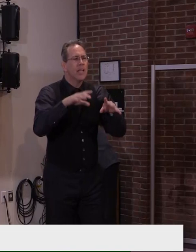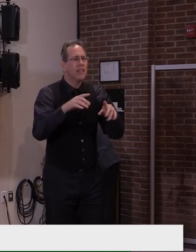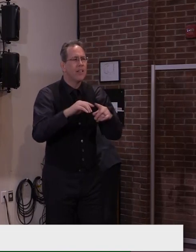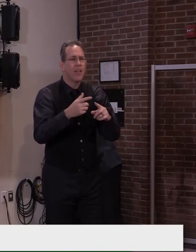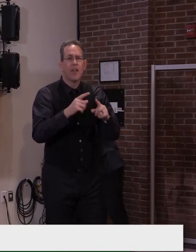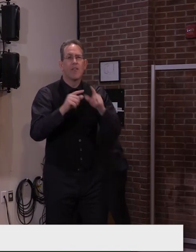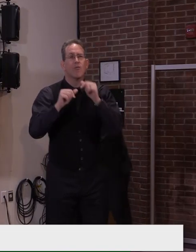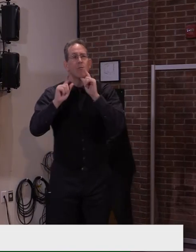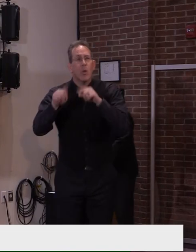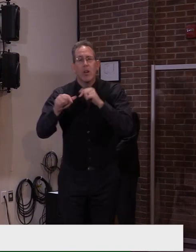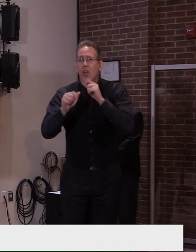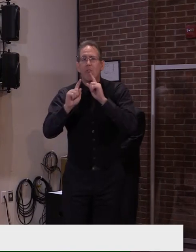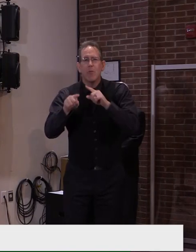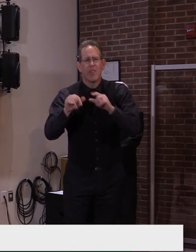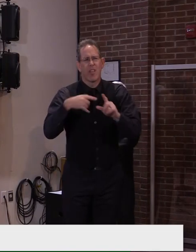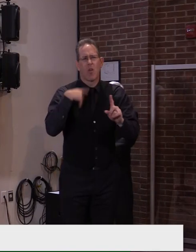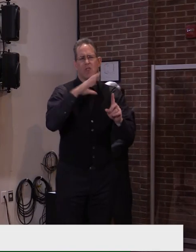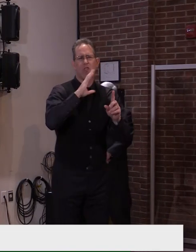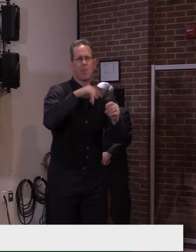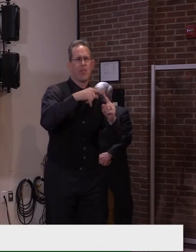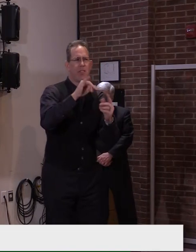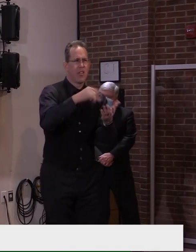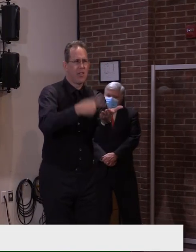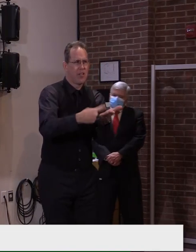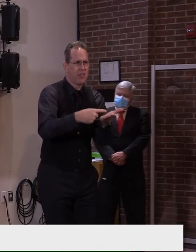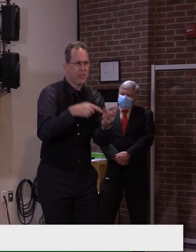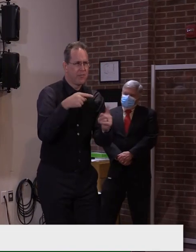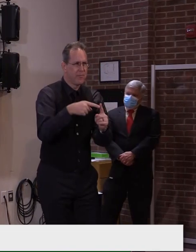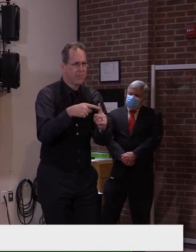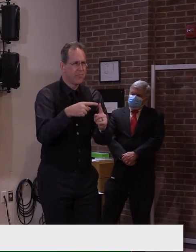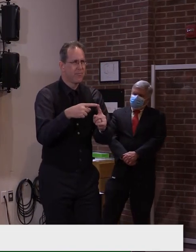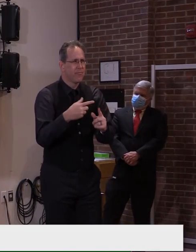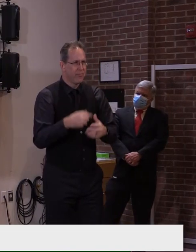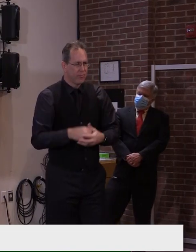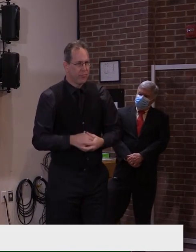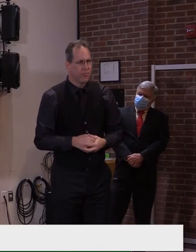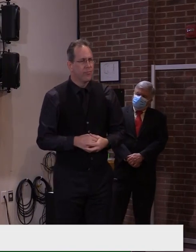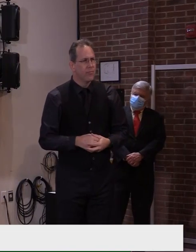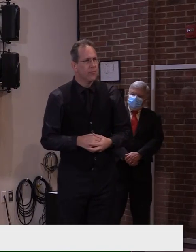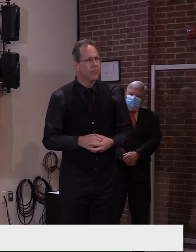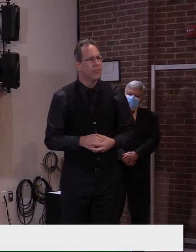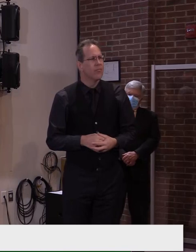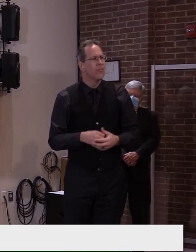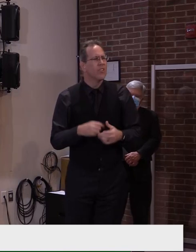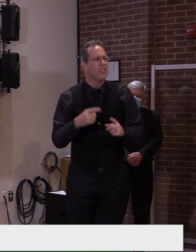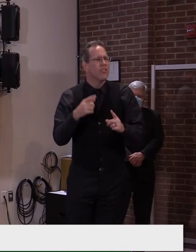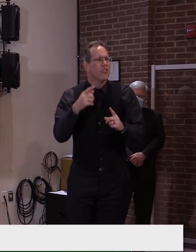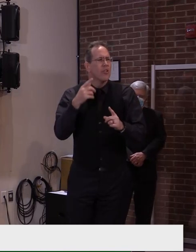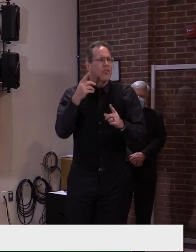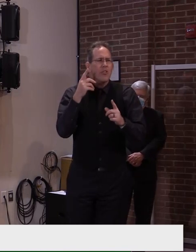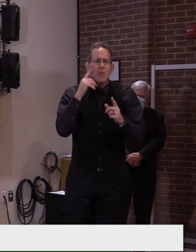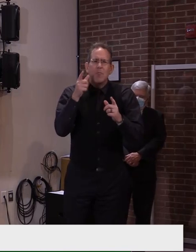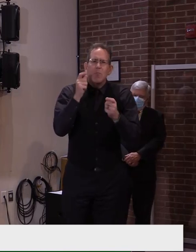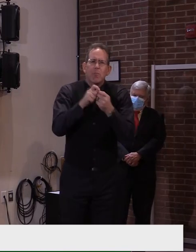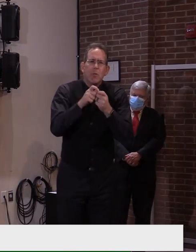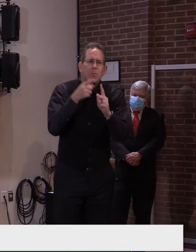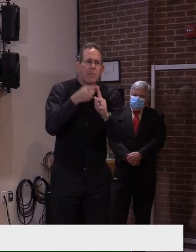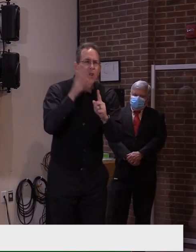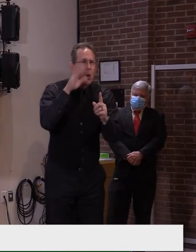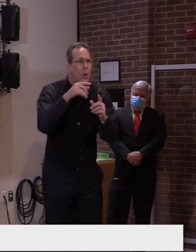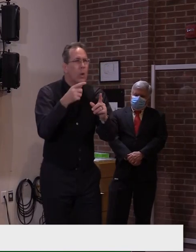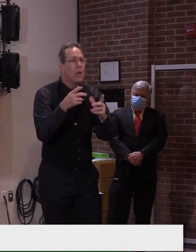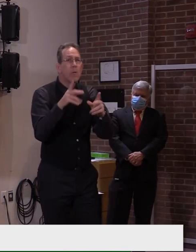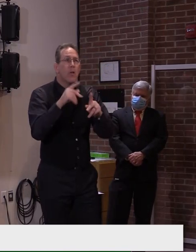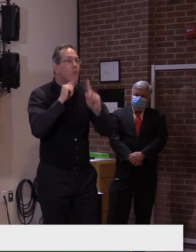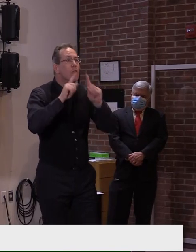means for the state's numbers. But can you be a little more specific, if possible, on what the future may